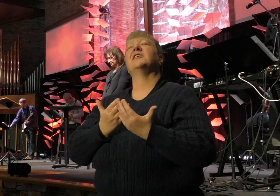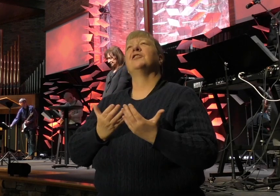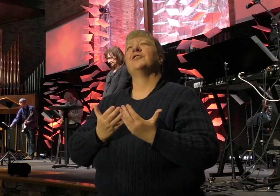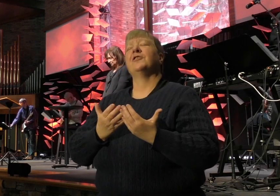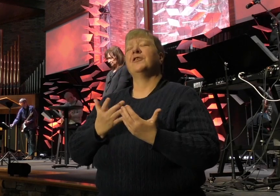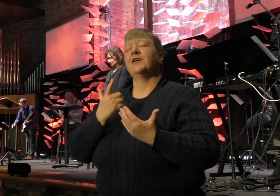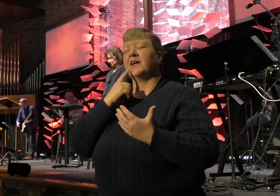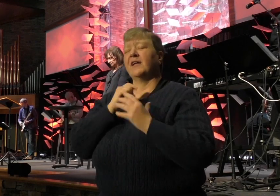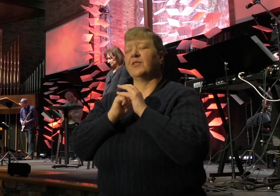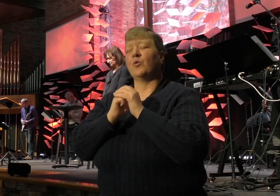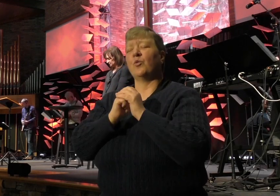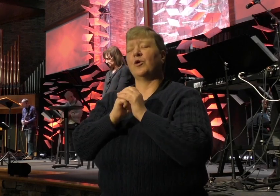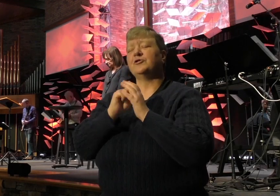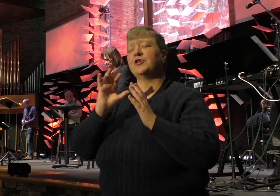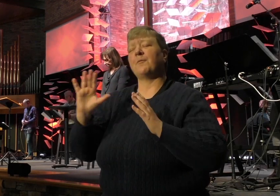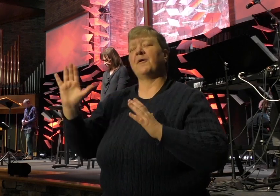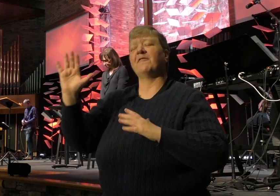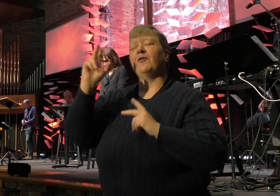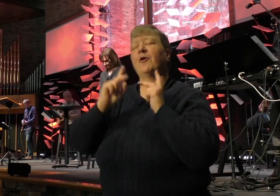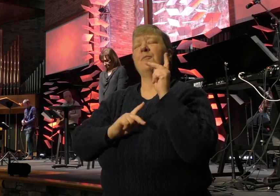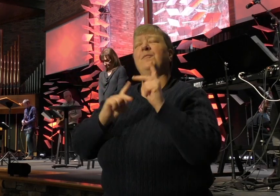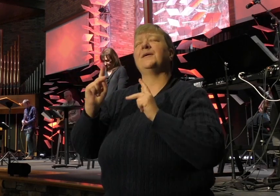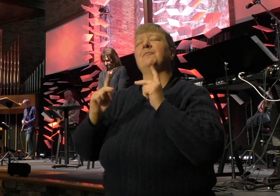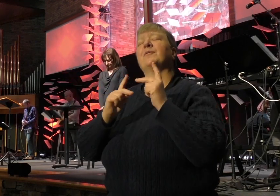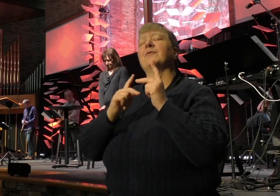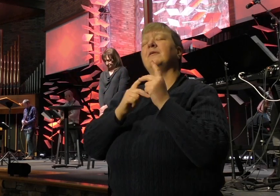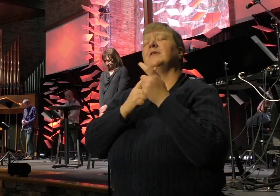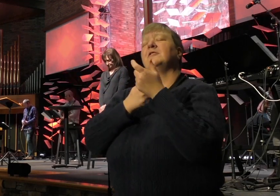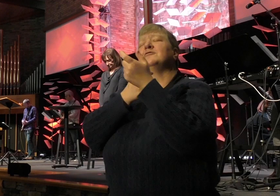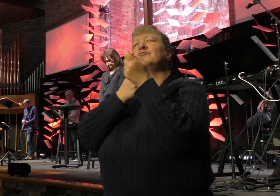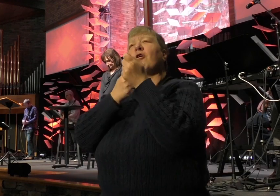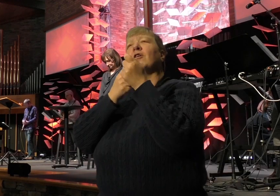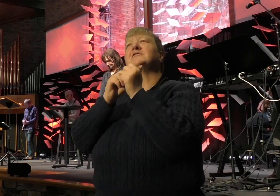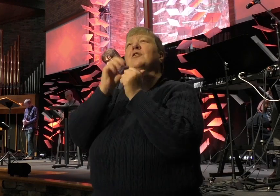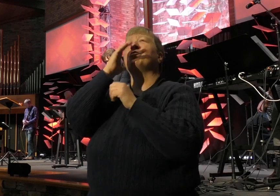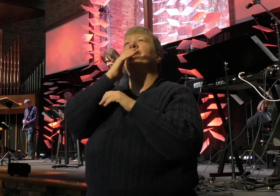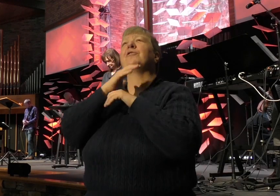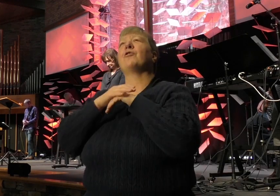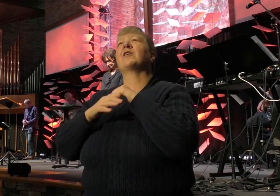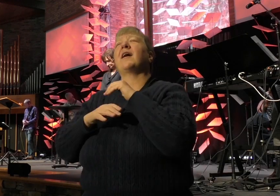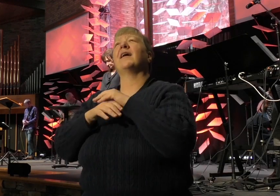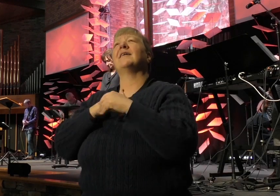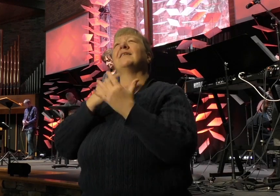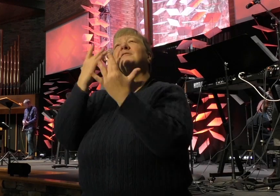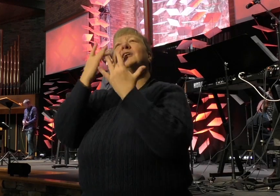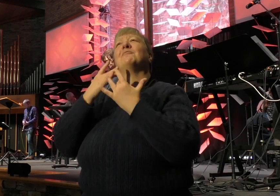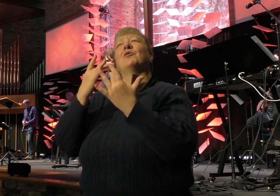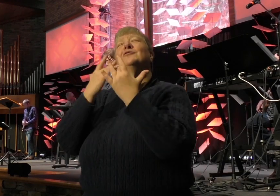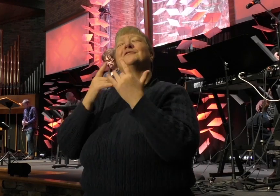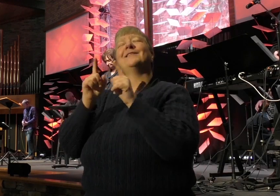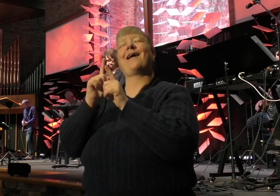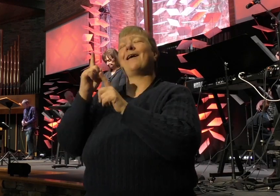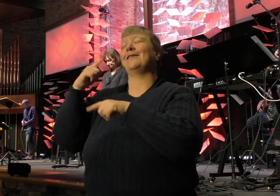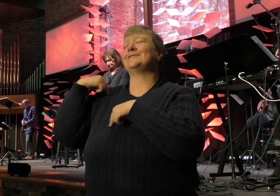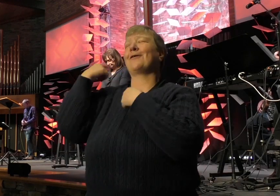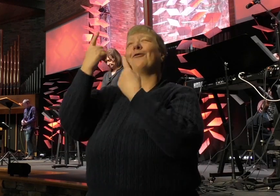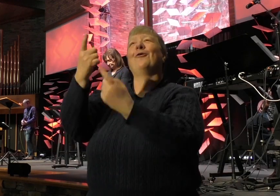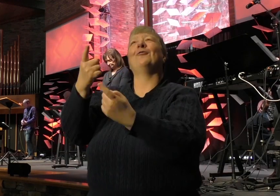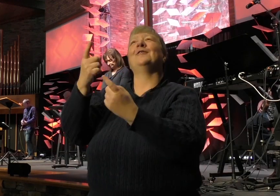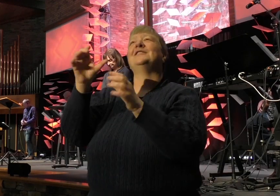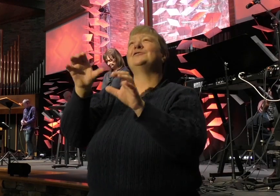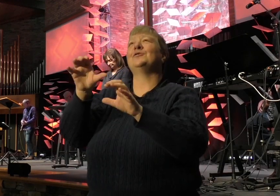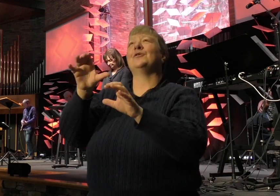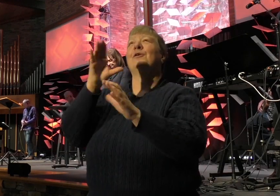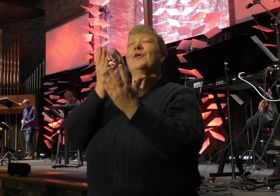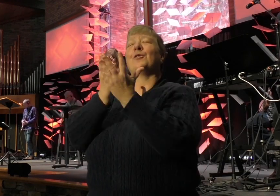in the worship of your people? Would you draw us in with your kindness and your mercy like you always do? By your power of your